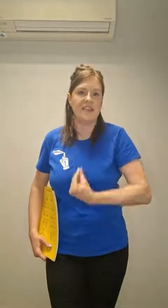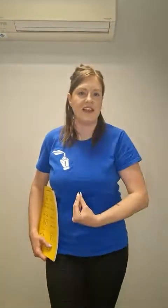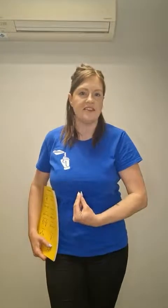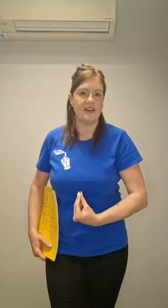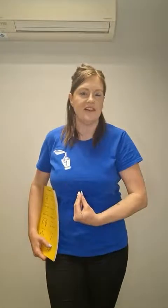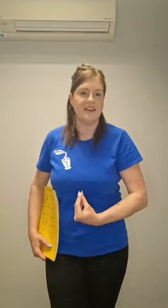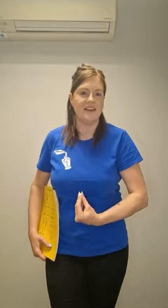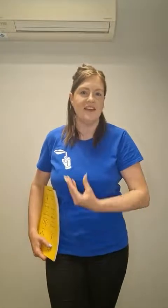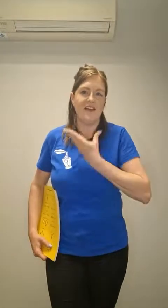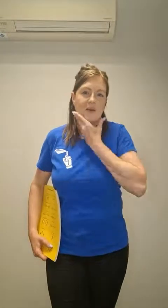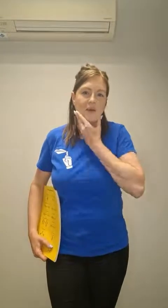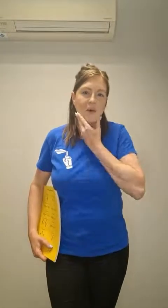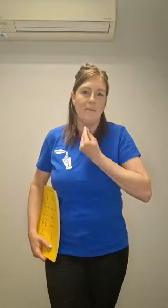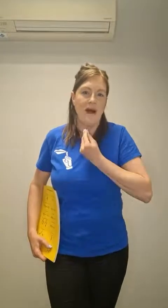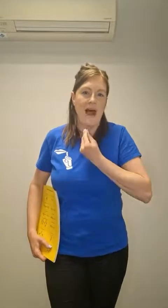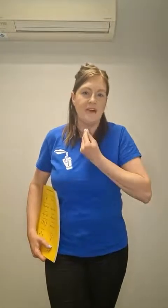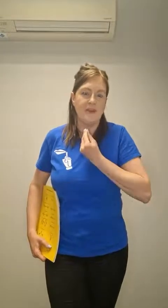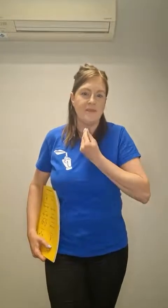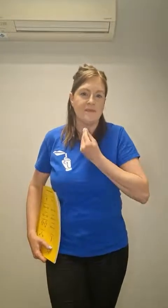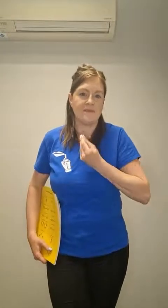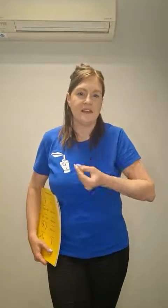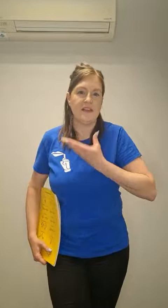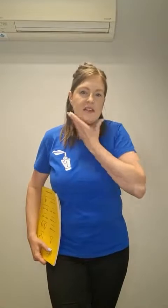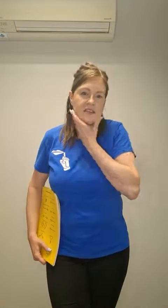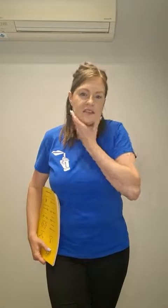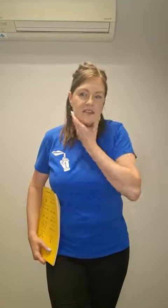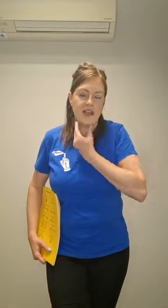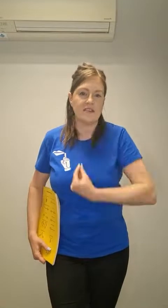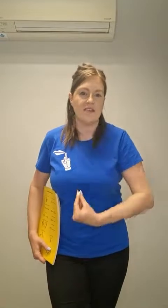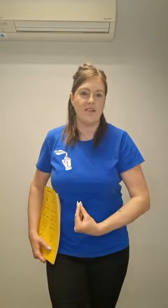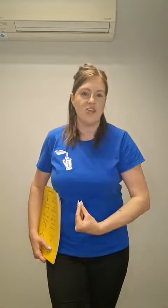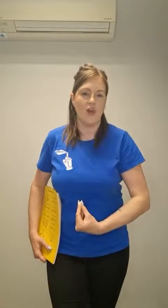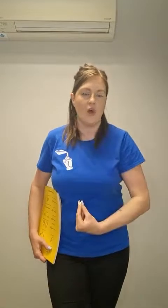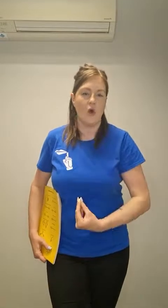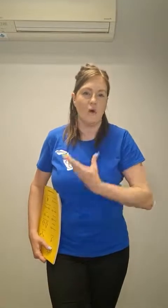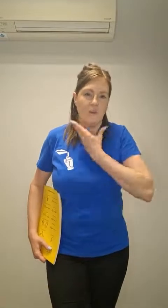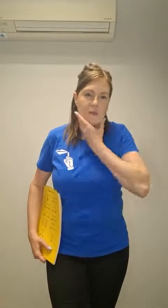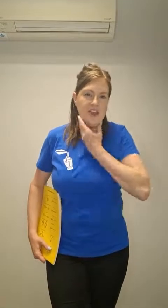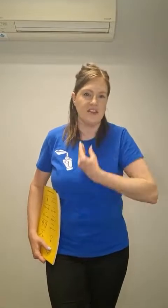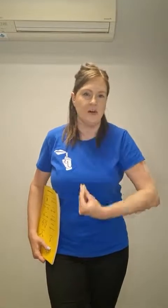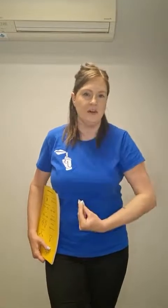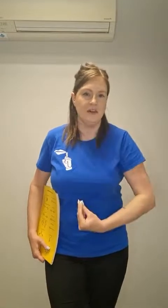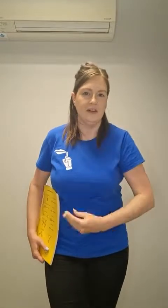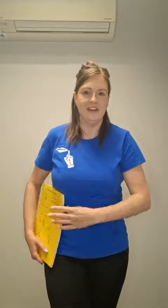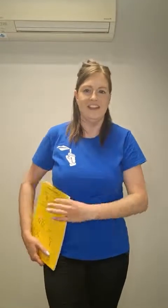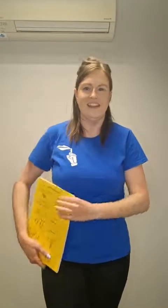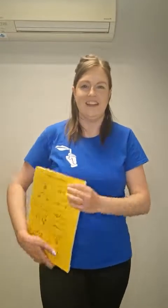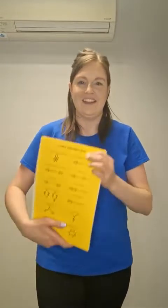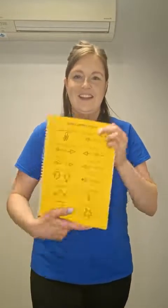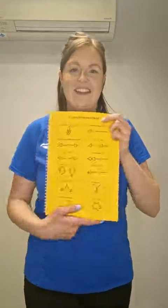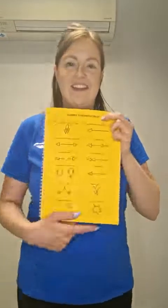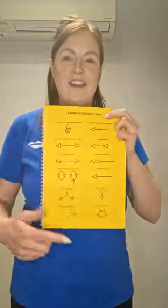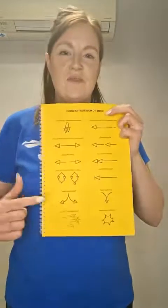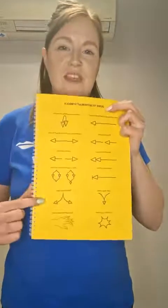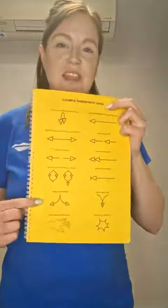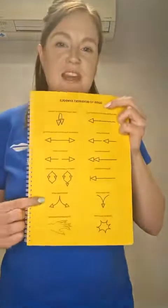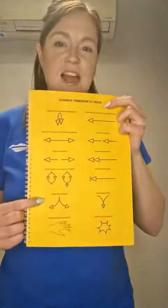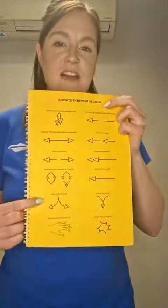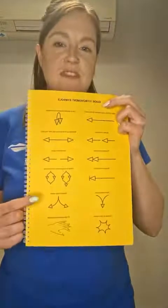Santa or man. Santa, you need your long beard on. We then have this one,